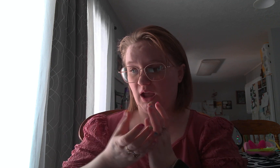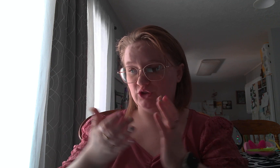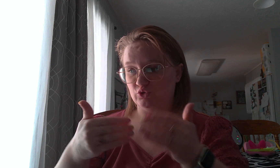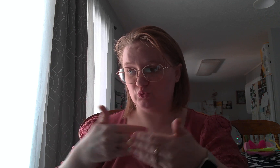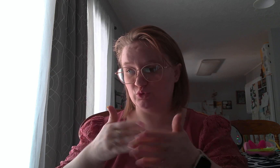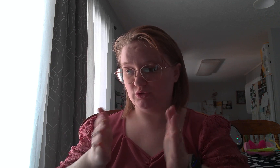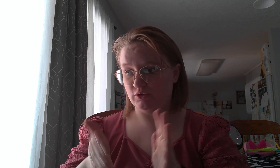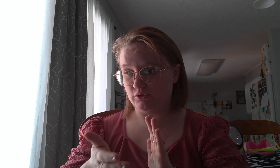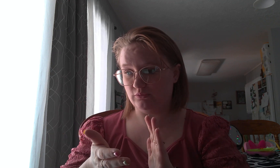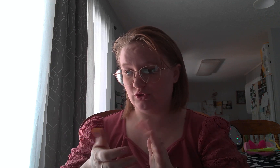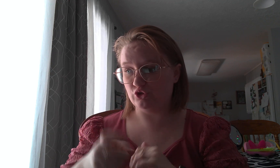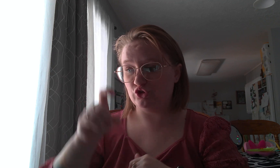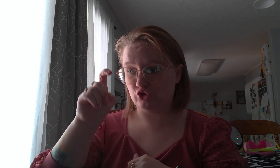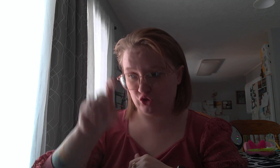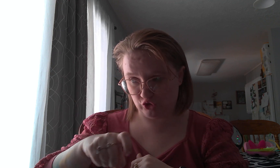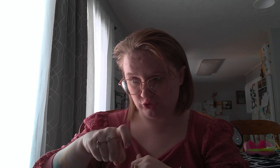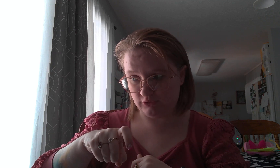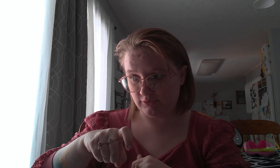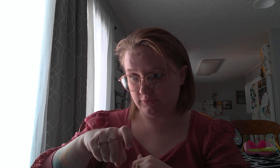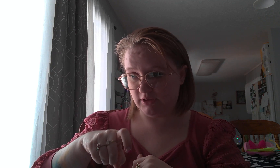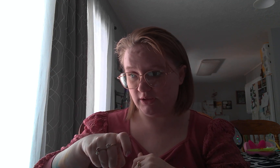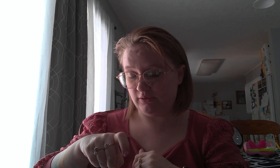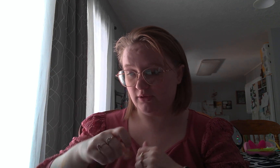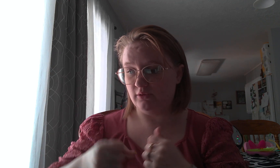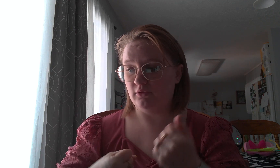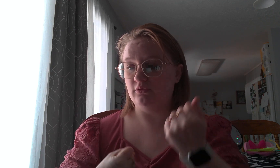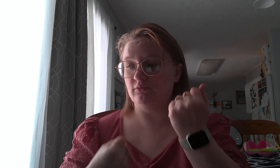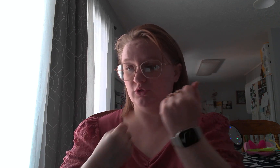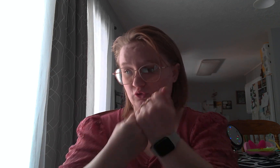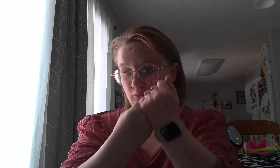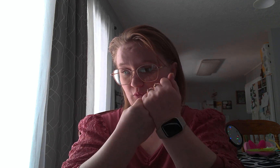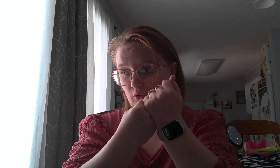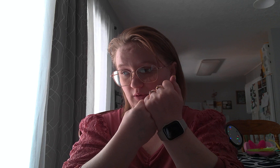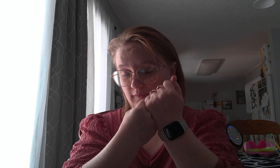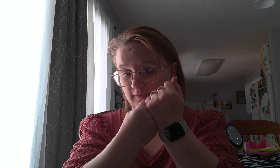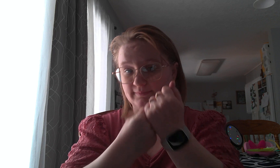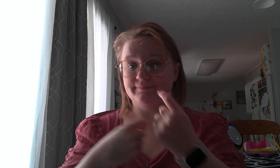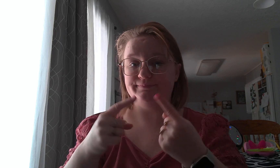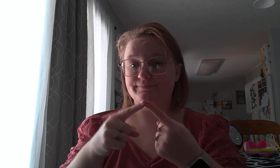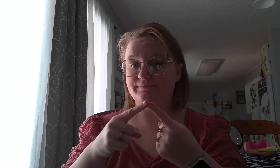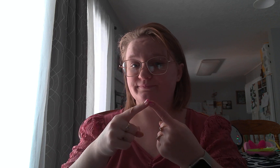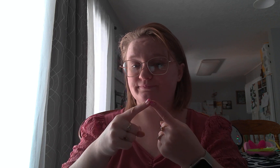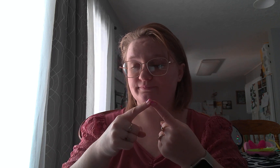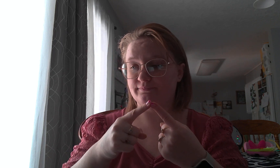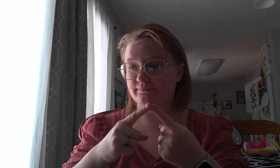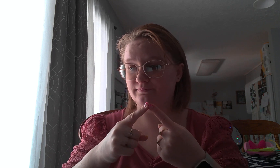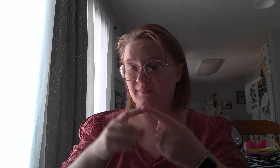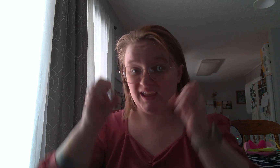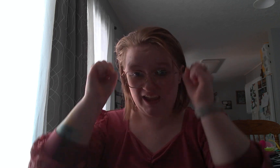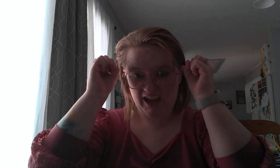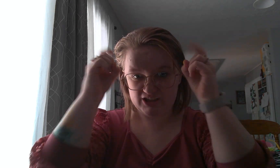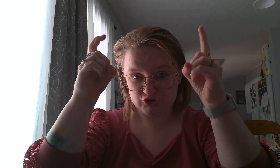I believe that within the classroom, you should support